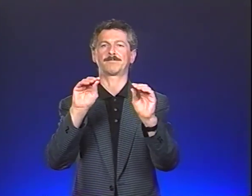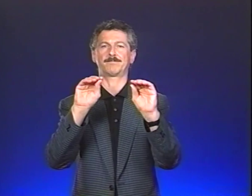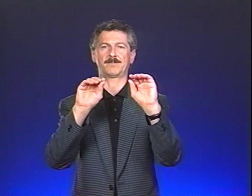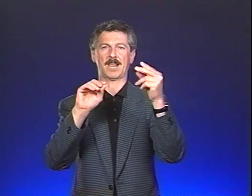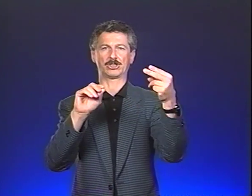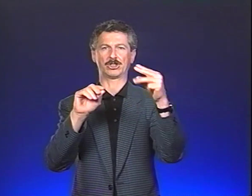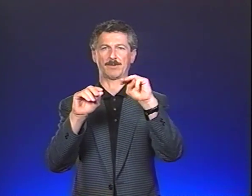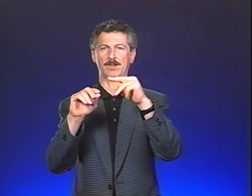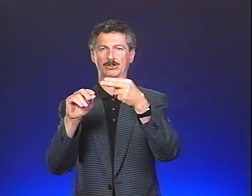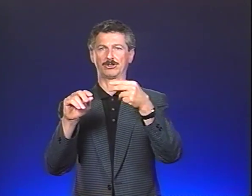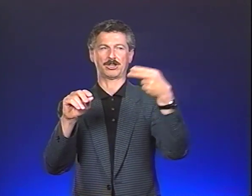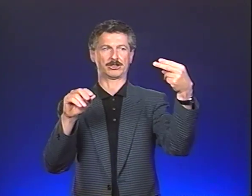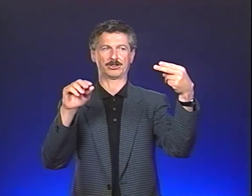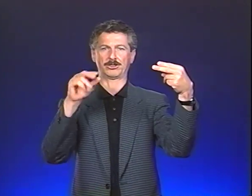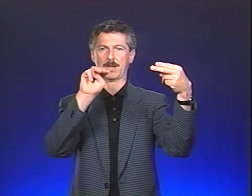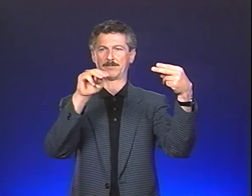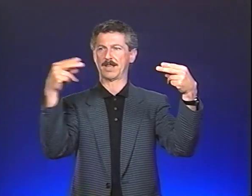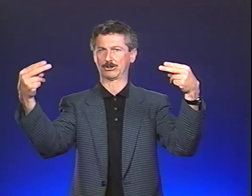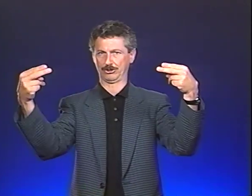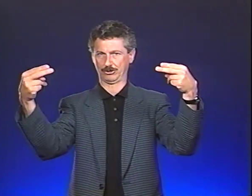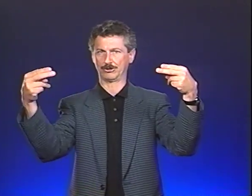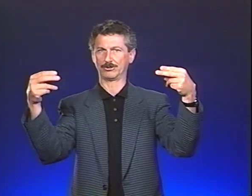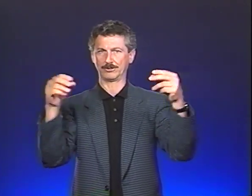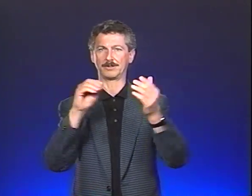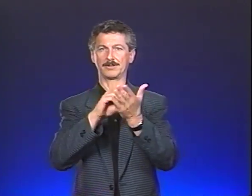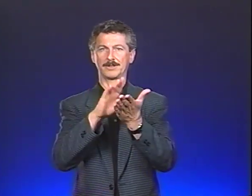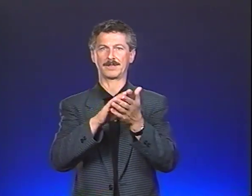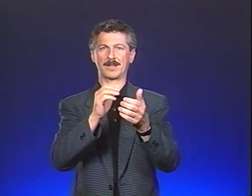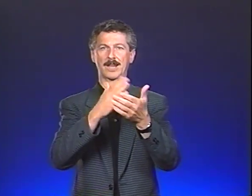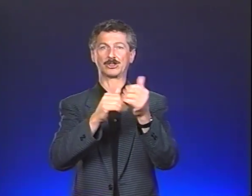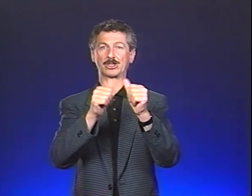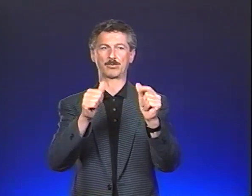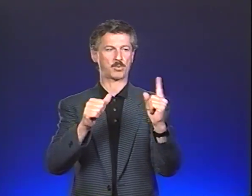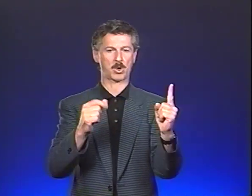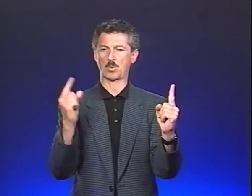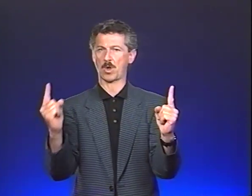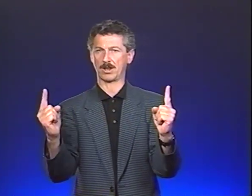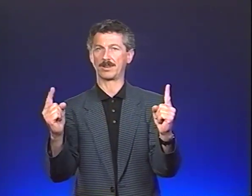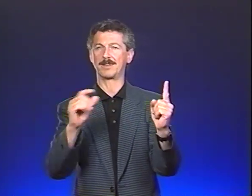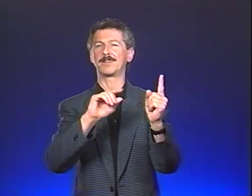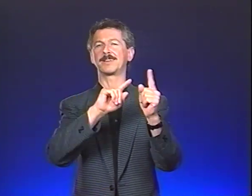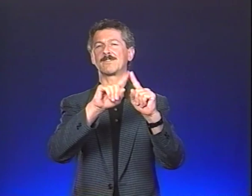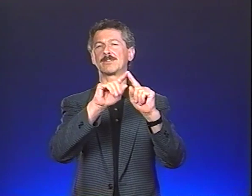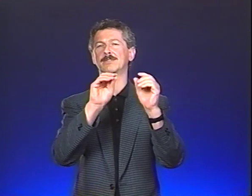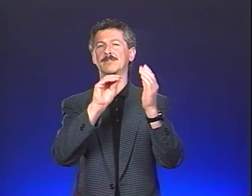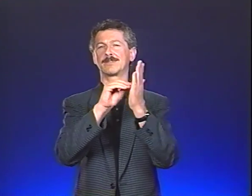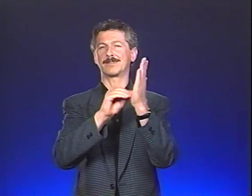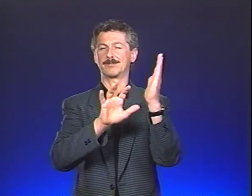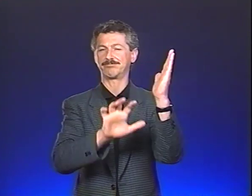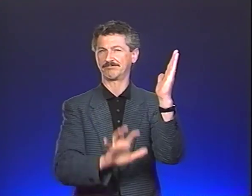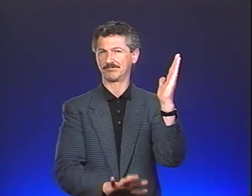If we were to notate this sign, we would analyze it as hold, movement, hold, with the number 1 hand shape.